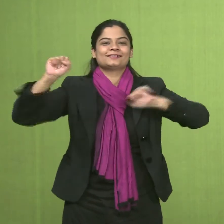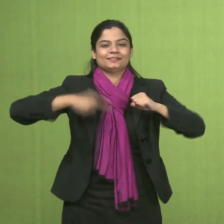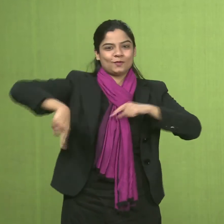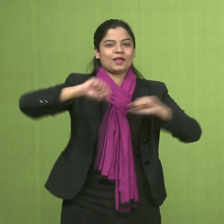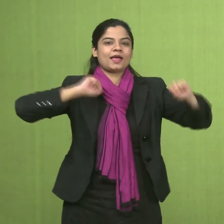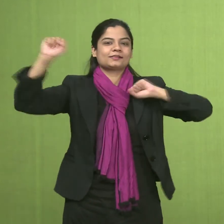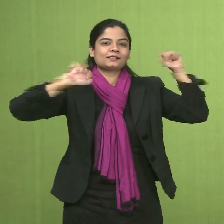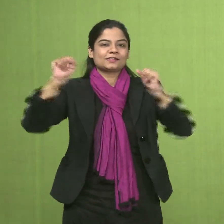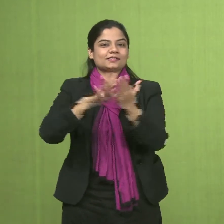not.